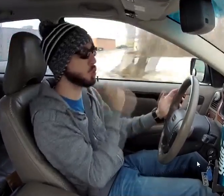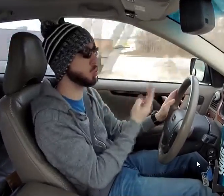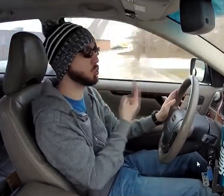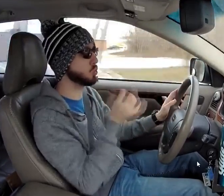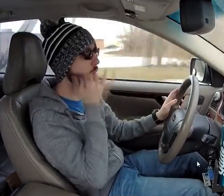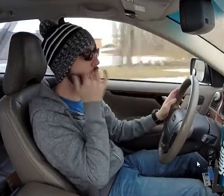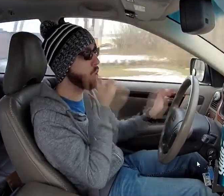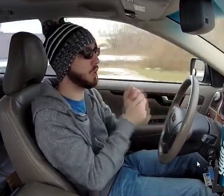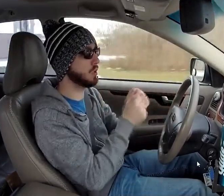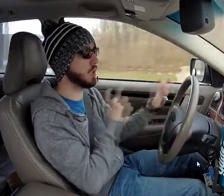and write down everything,